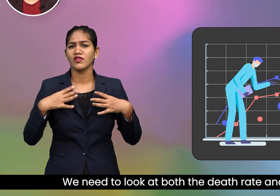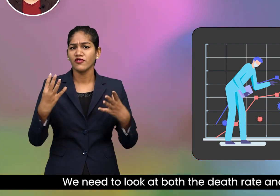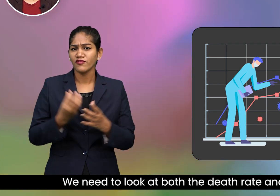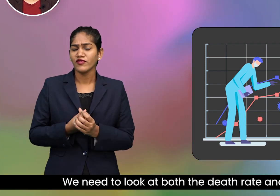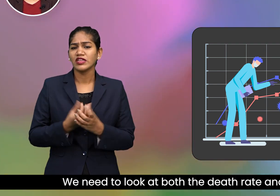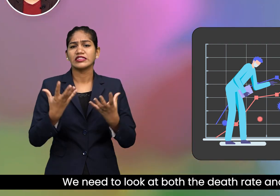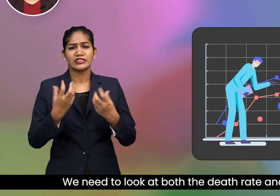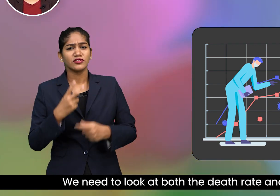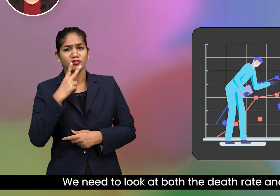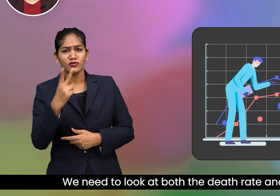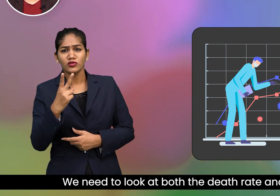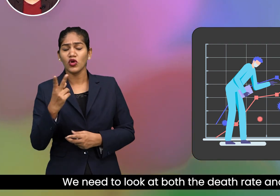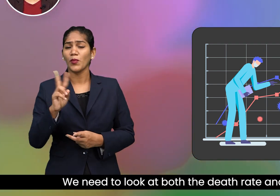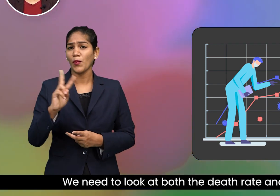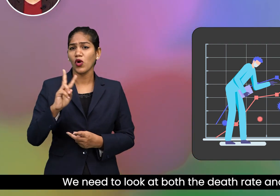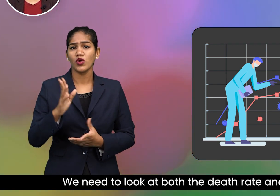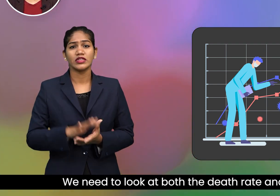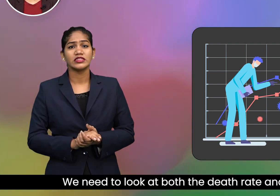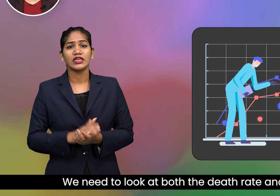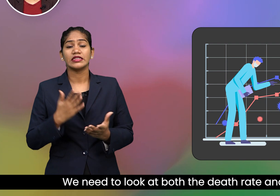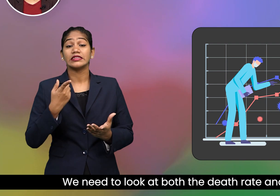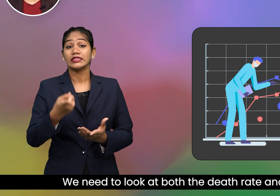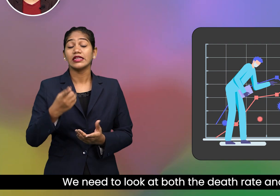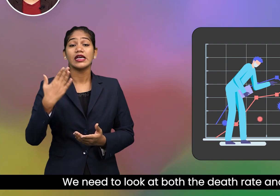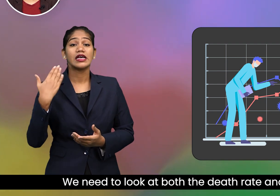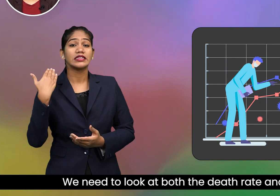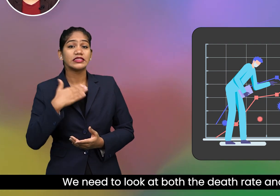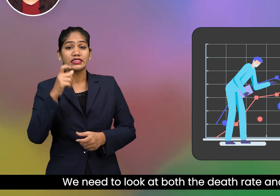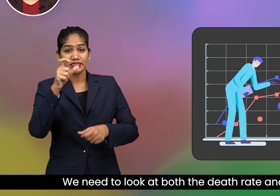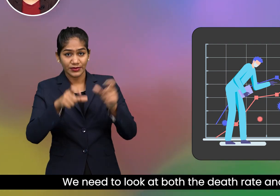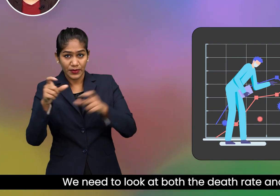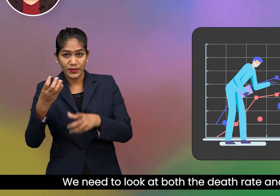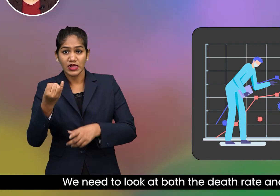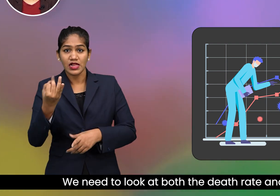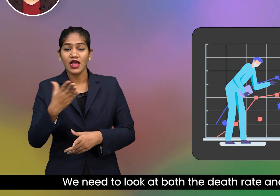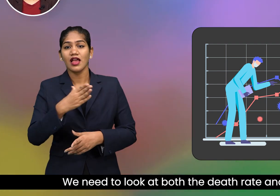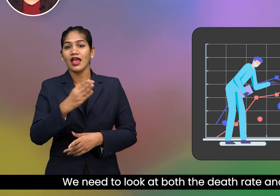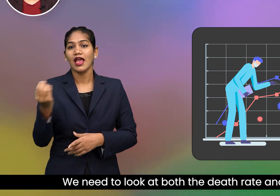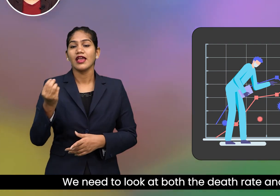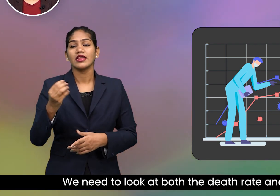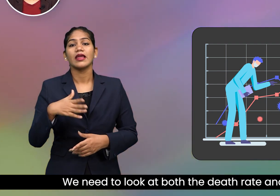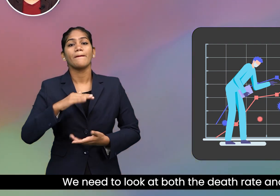we need to look at both the death rate and the birth rate.